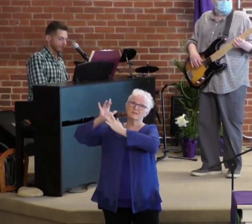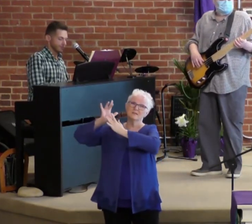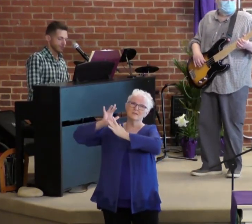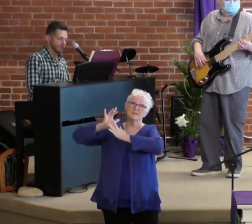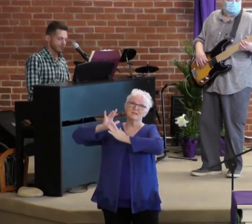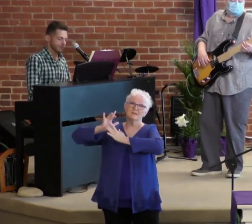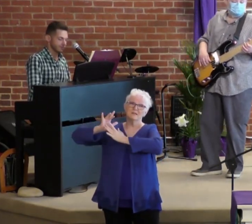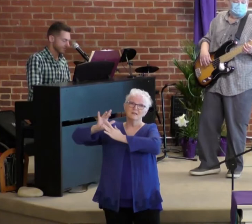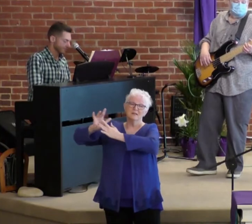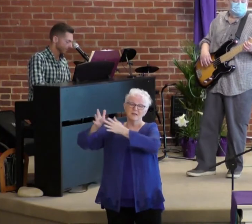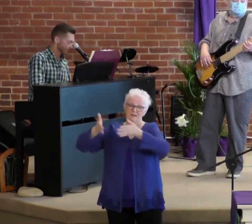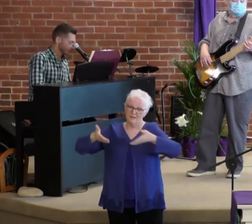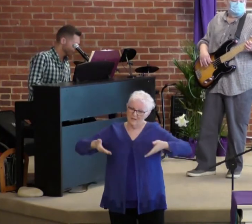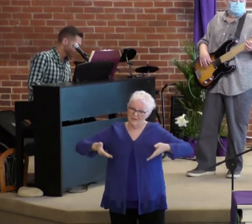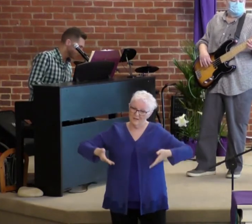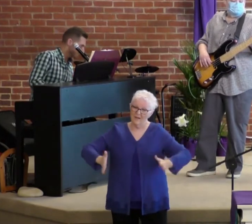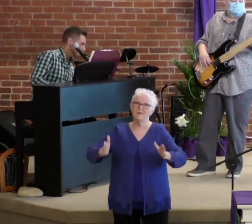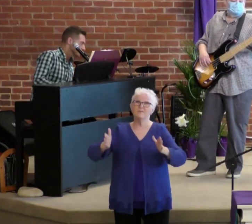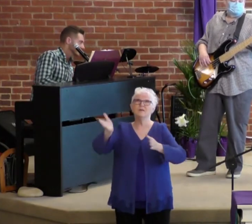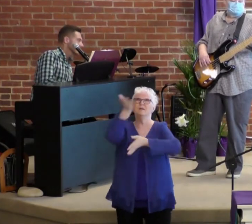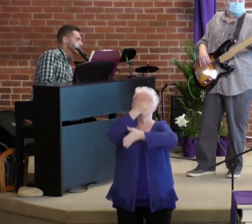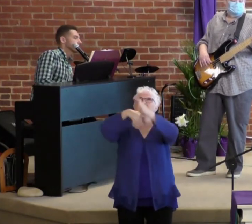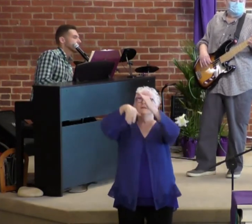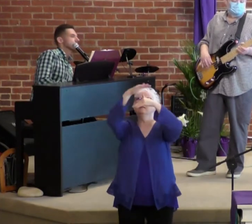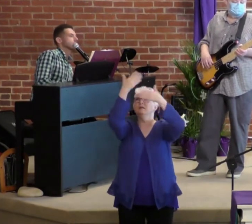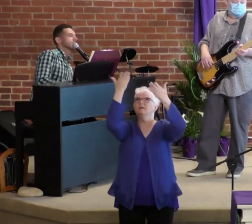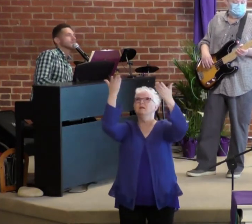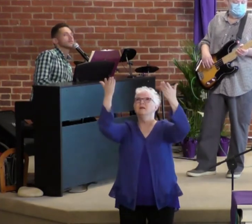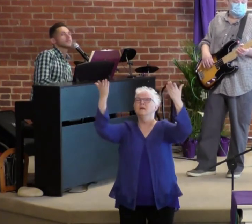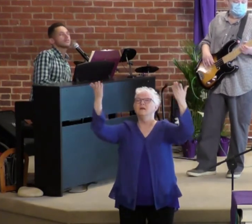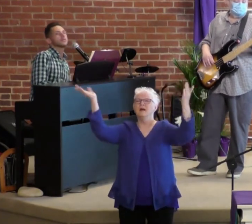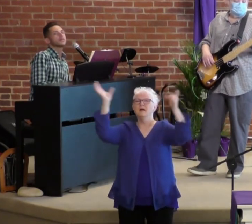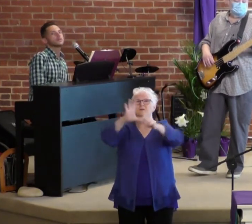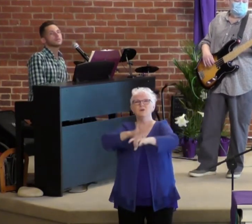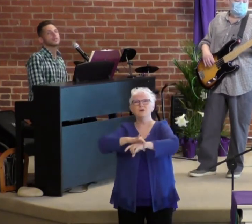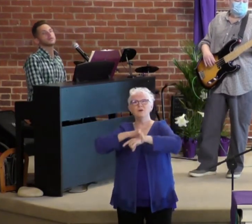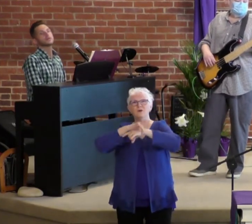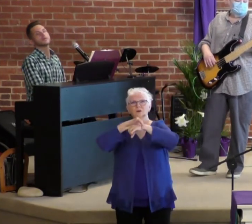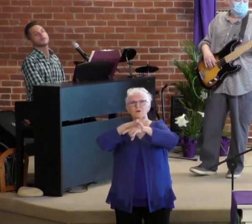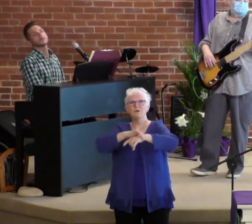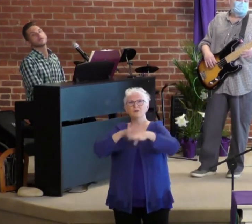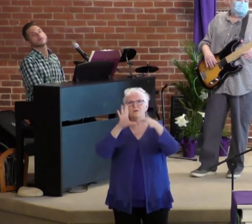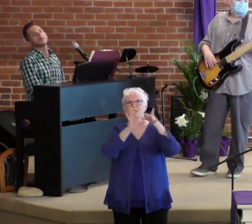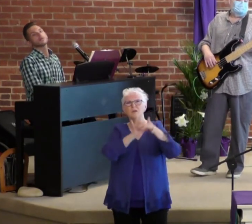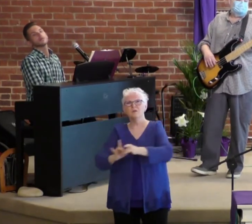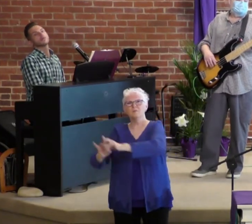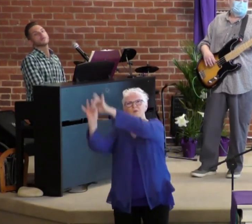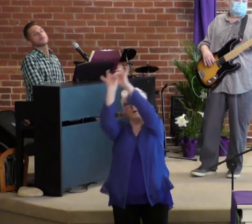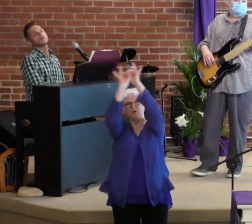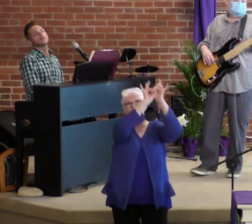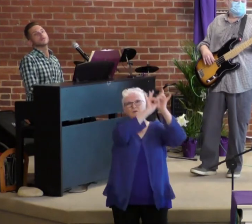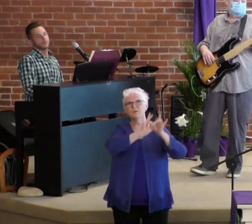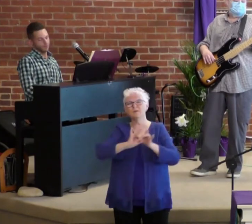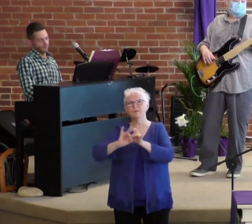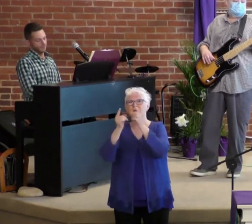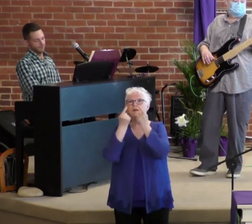Jesus, let all heaven and earth